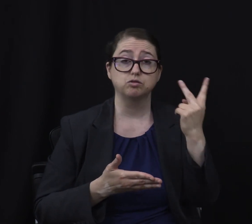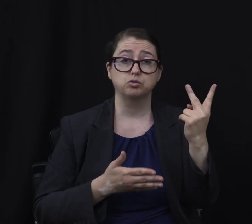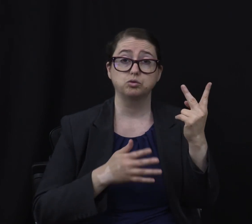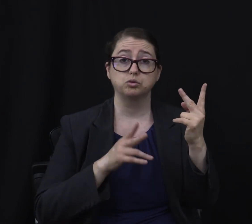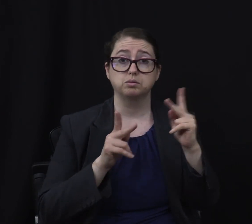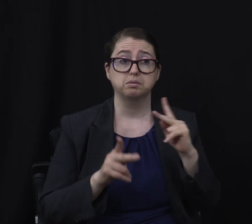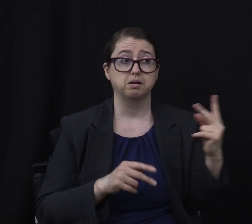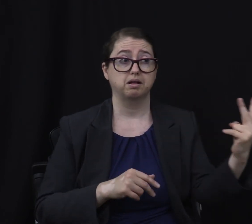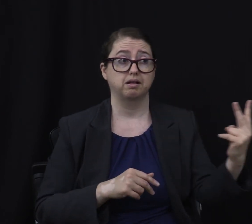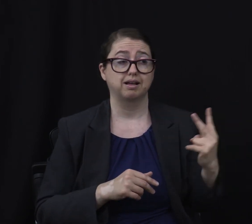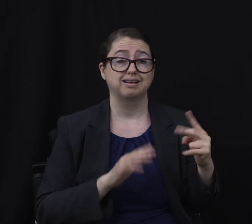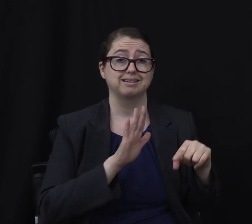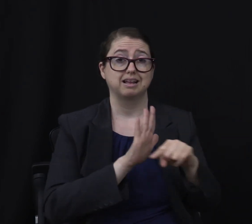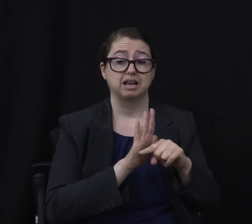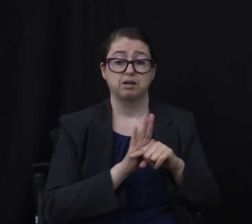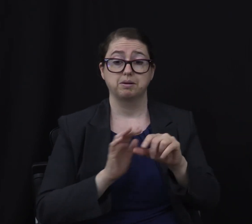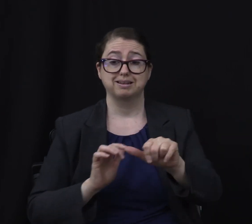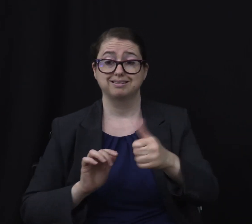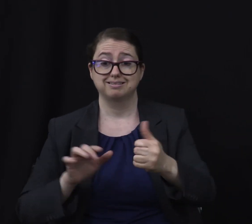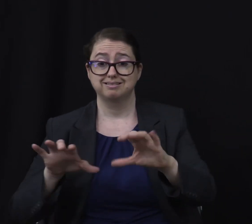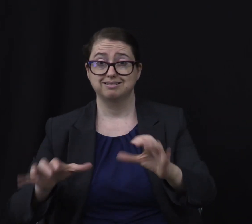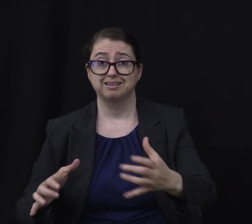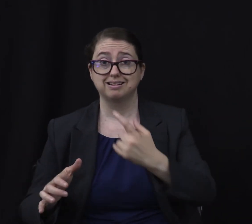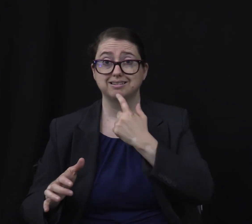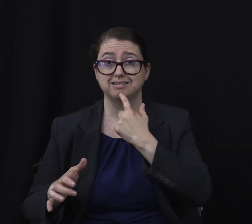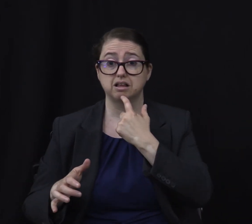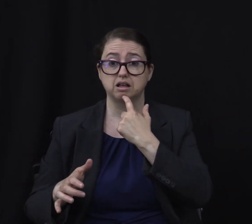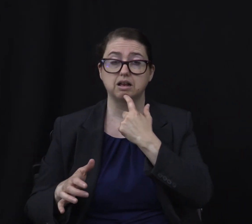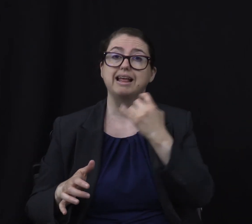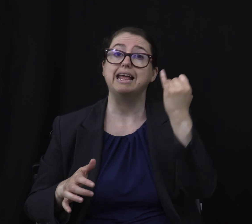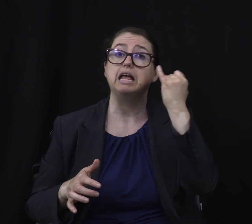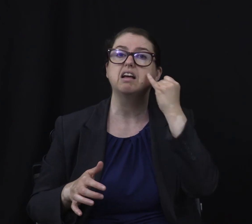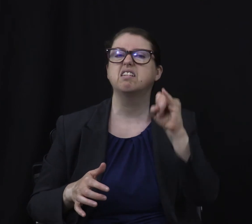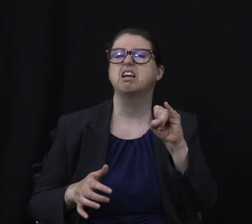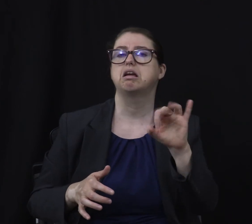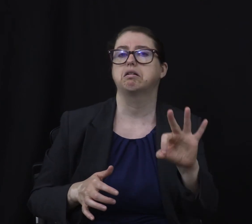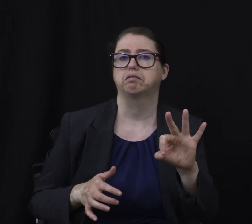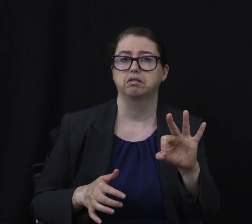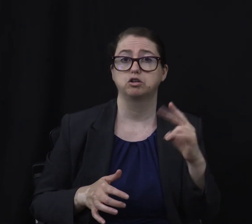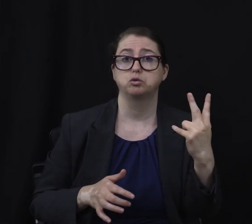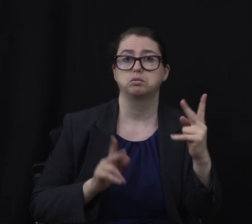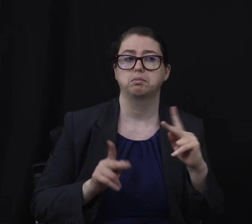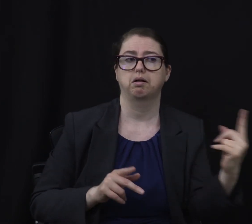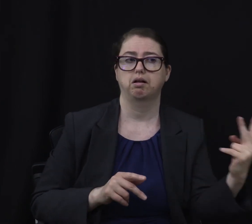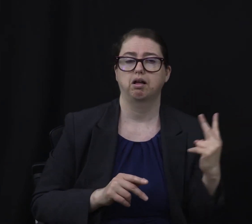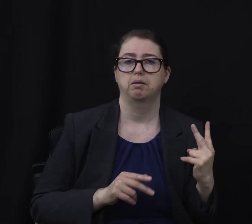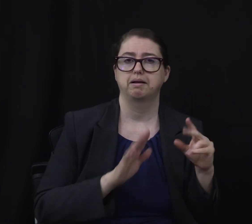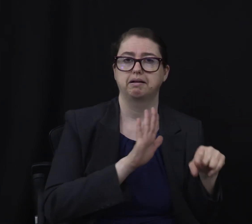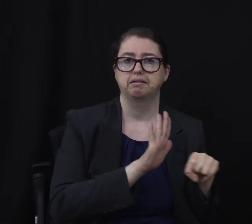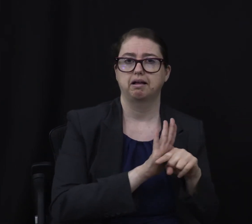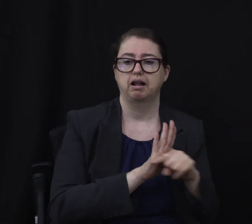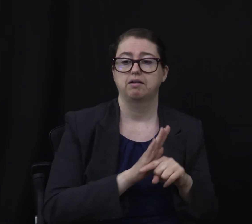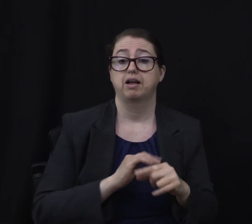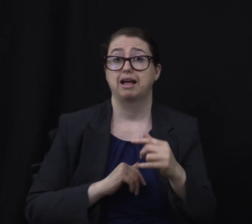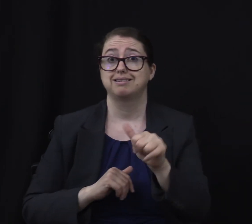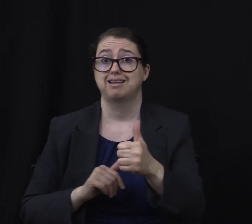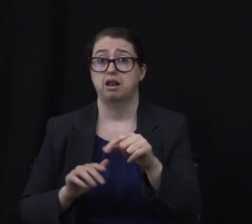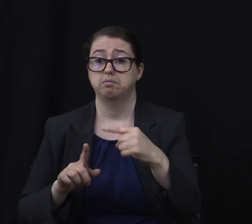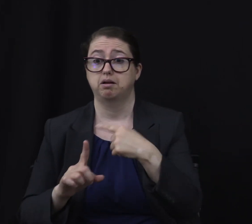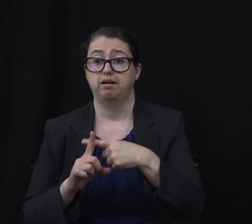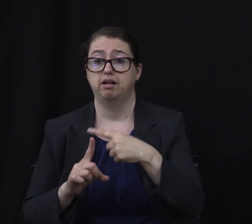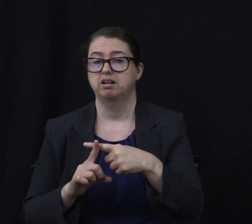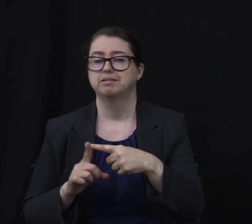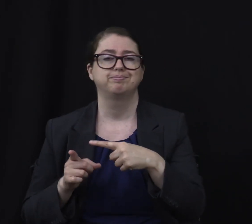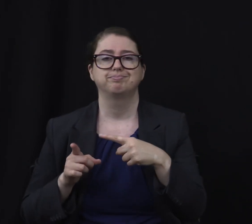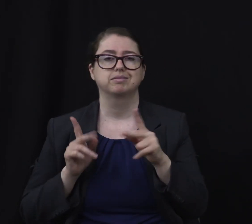had encouraged them to possess the land in the name of the Lord, they would still have taken the advice of the 2 in preference to the